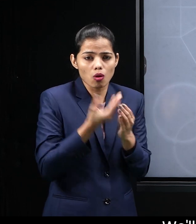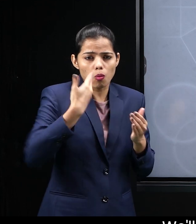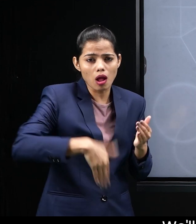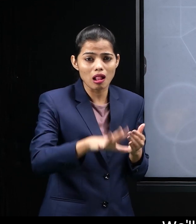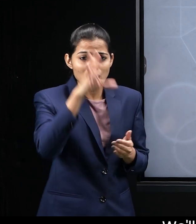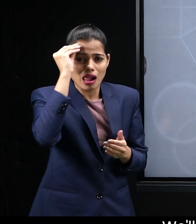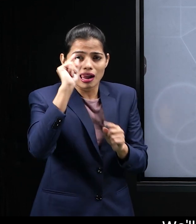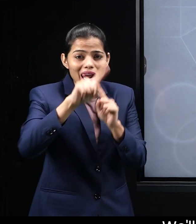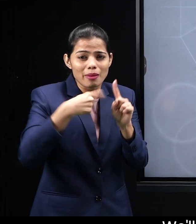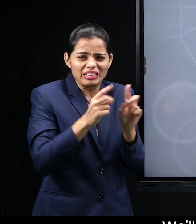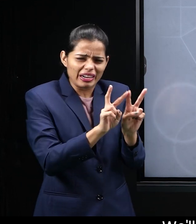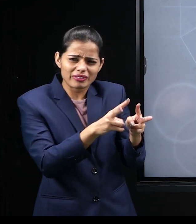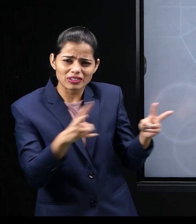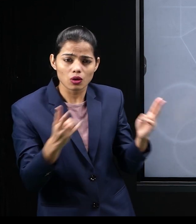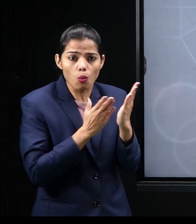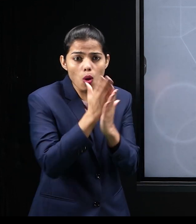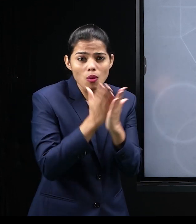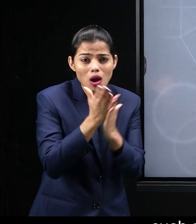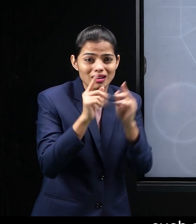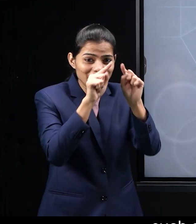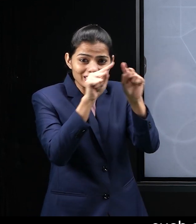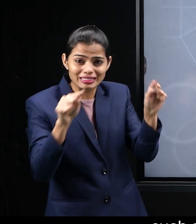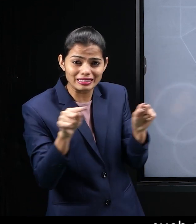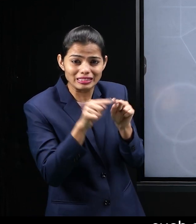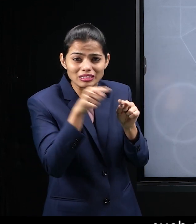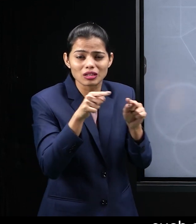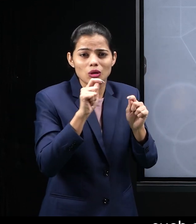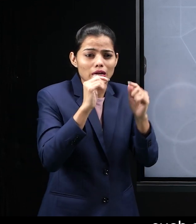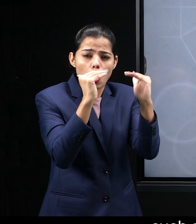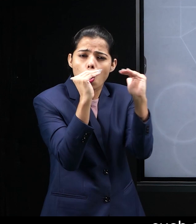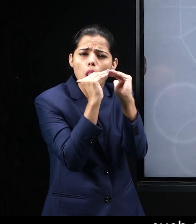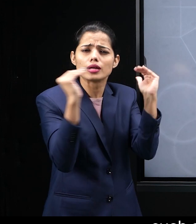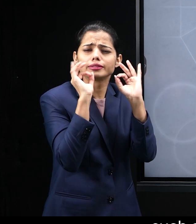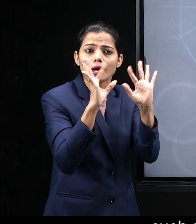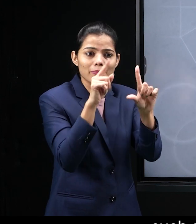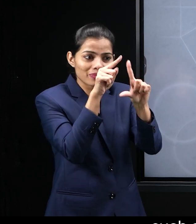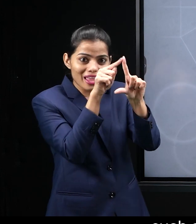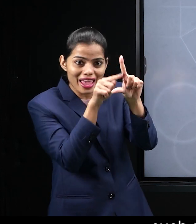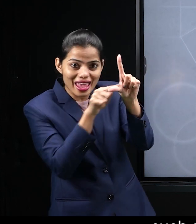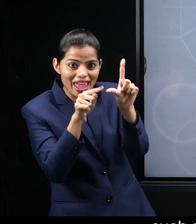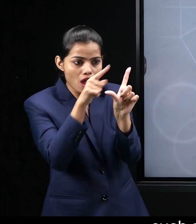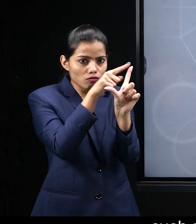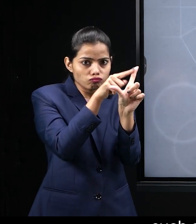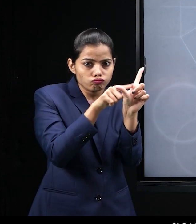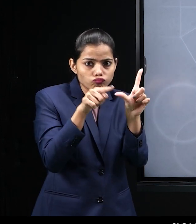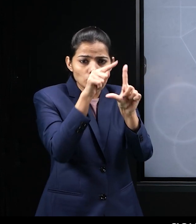learn about the different types of triangles such as equilateral, isosceles, scalene,